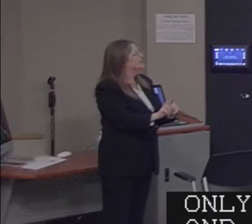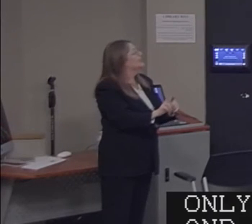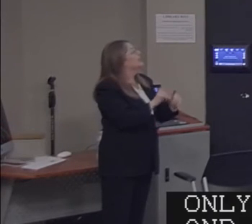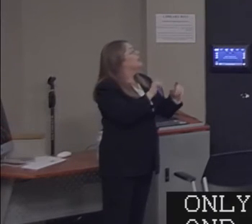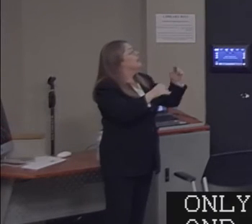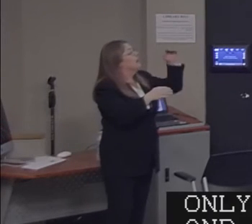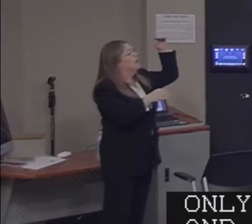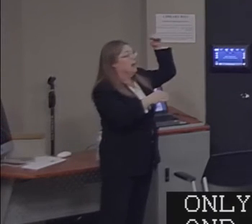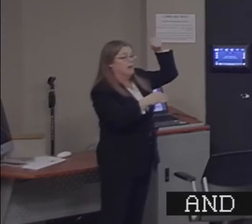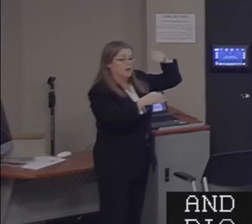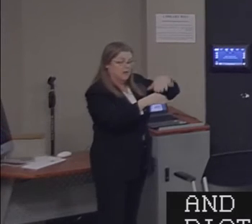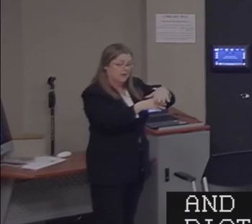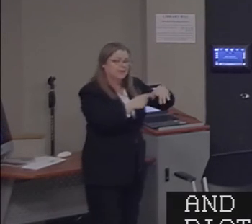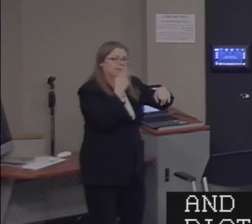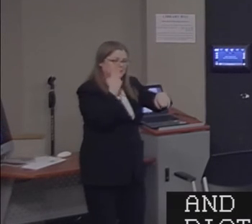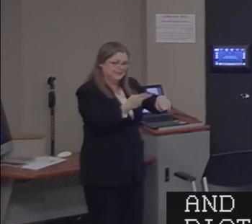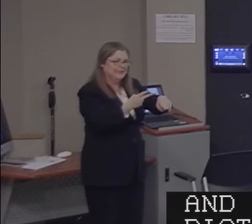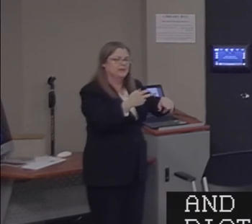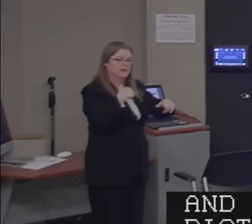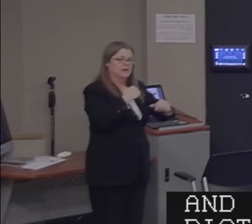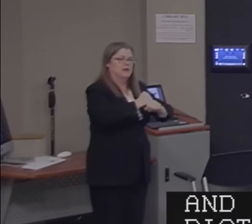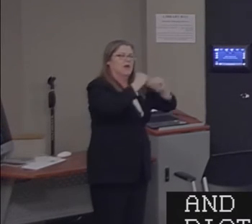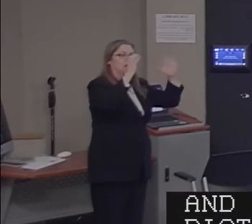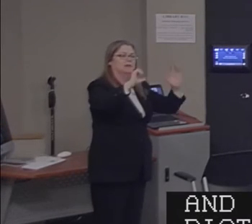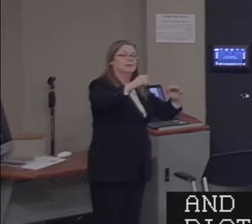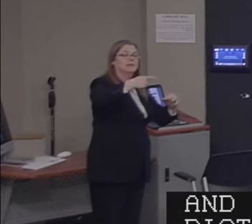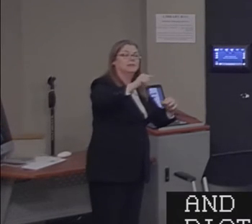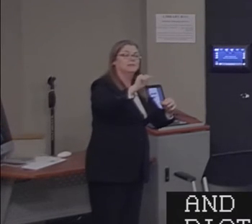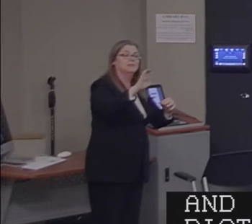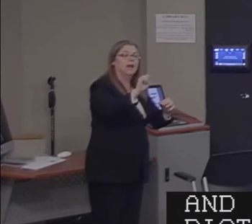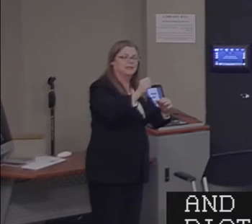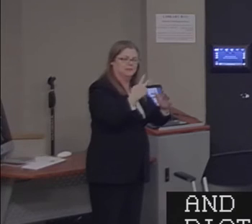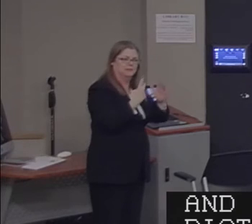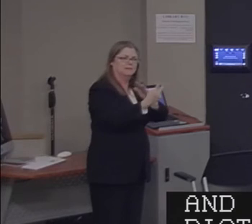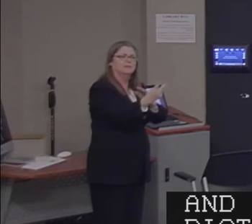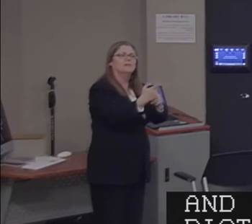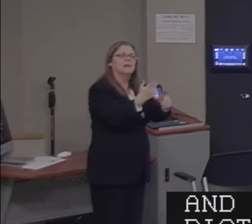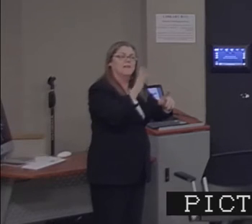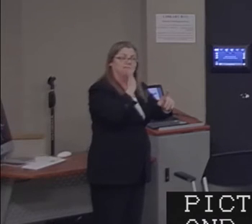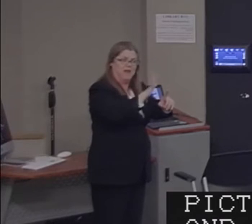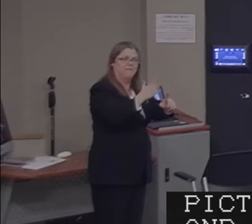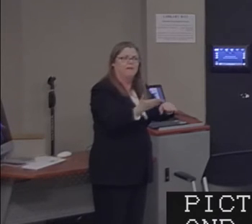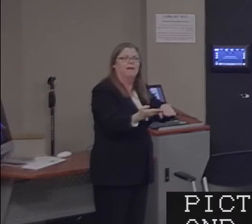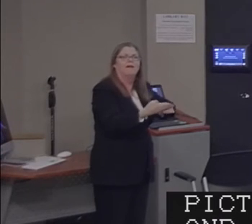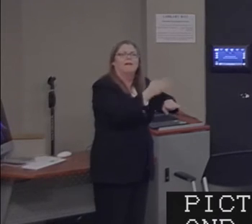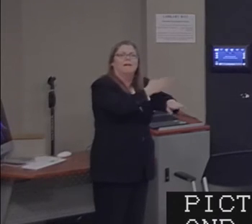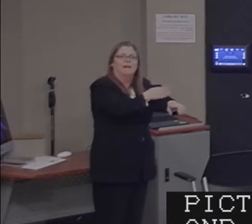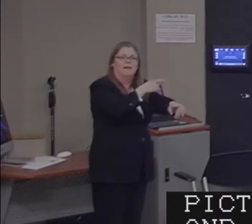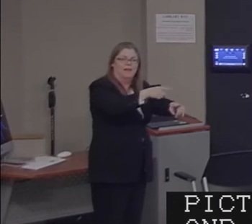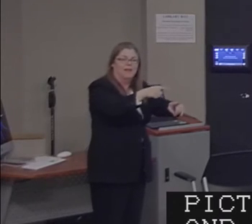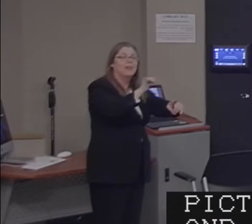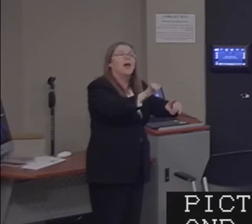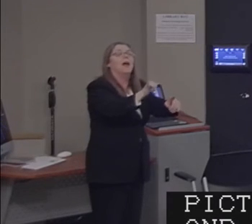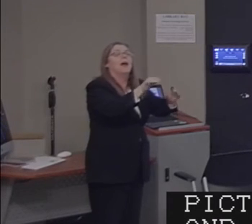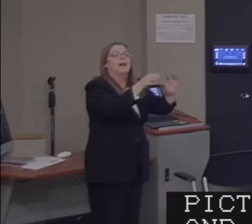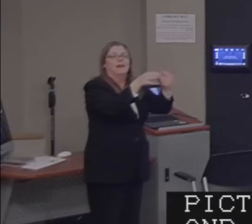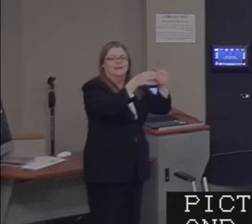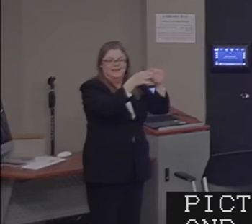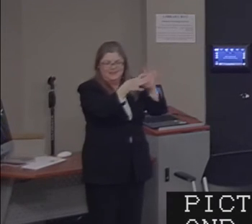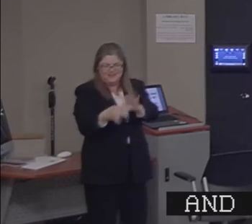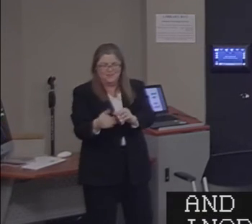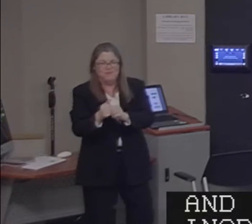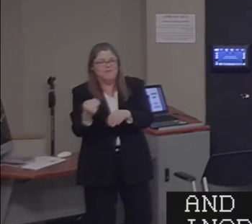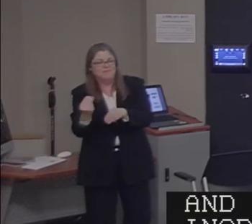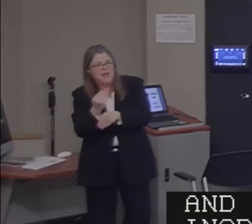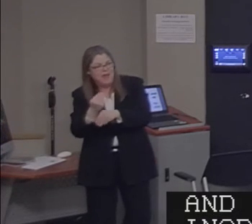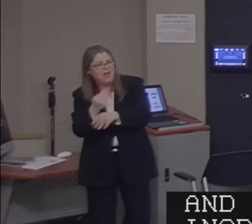by increasing spatial scores at age five, which of course then increase math at age five. And I'll say